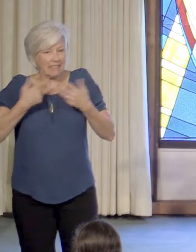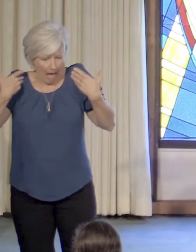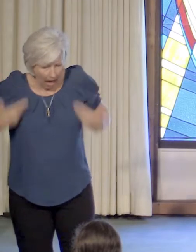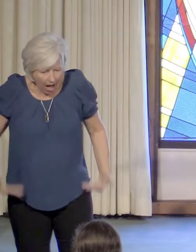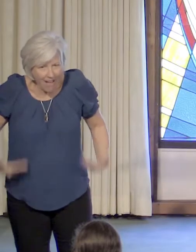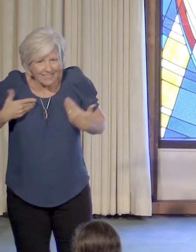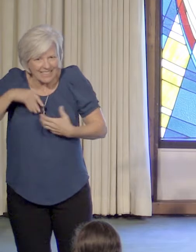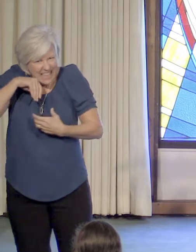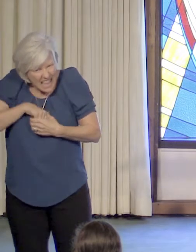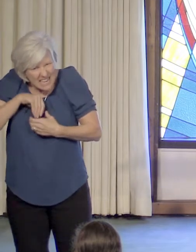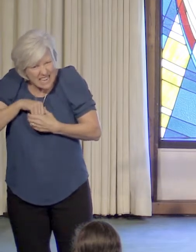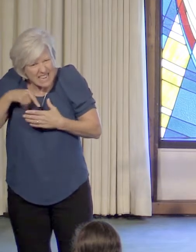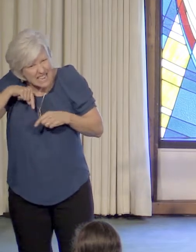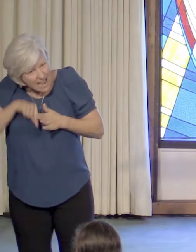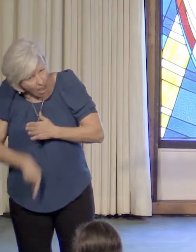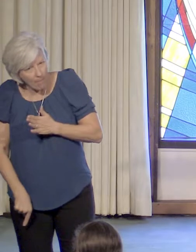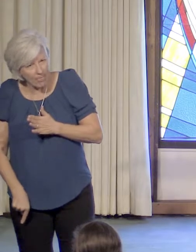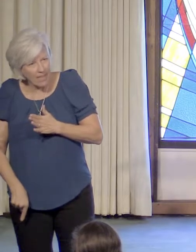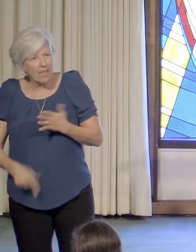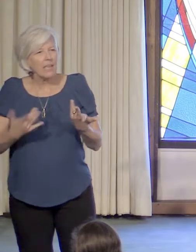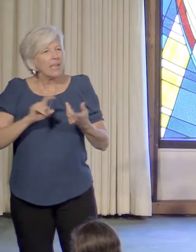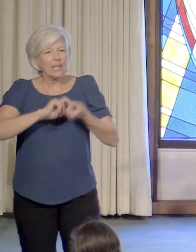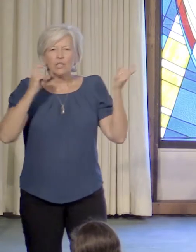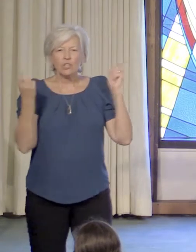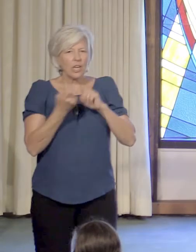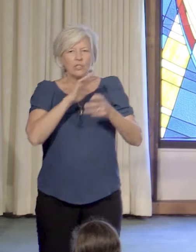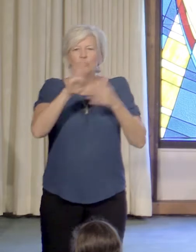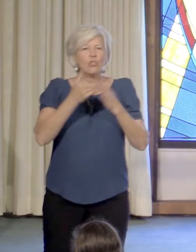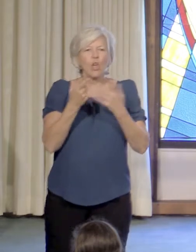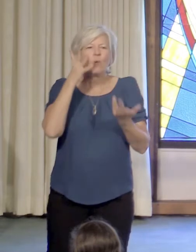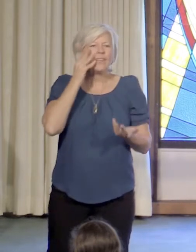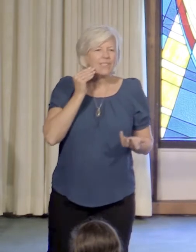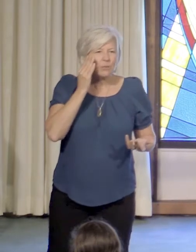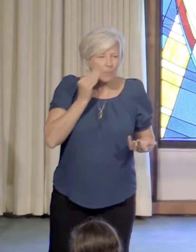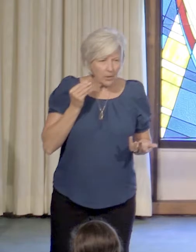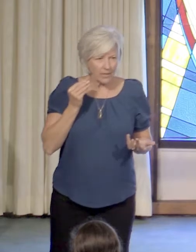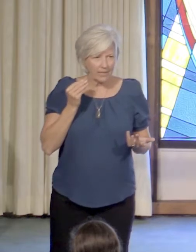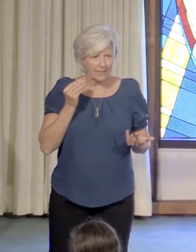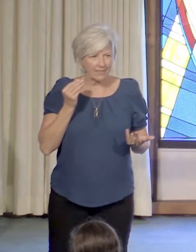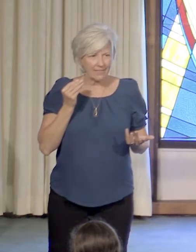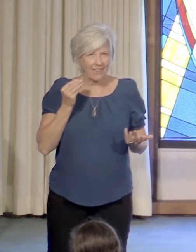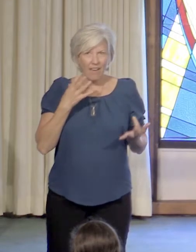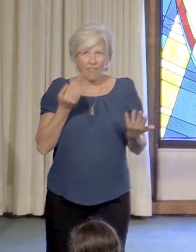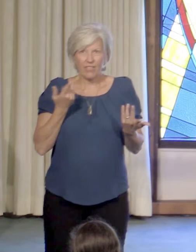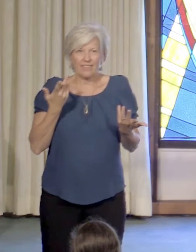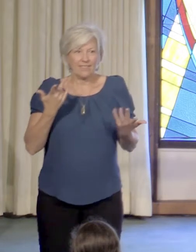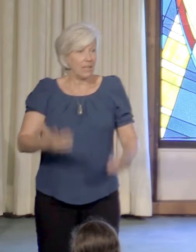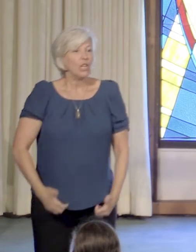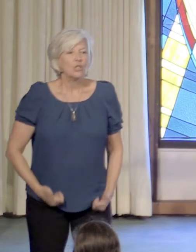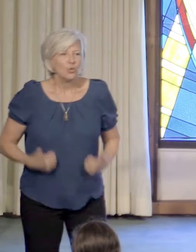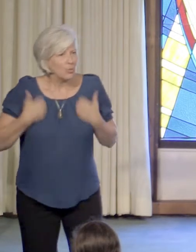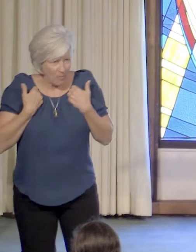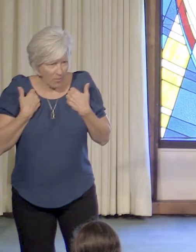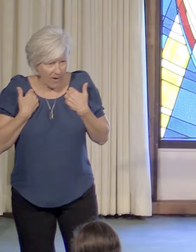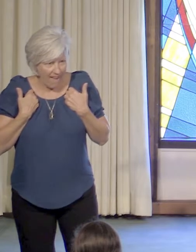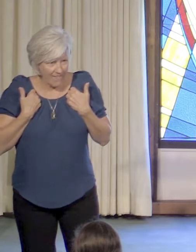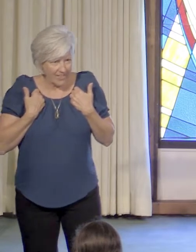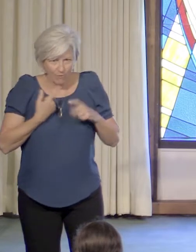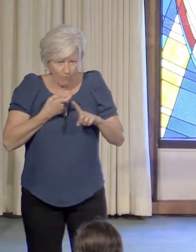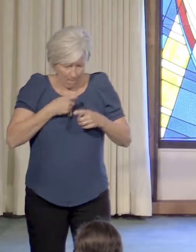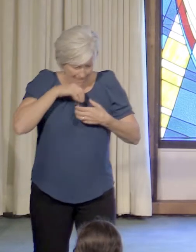our experience of this whole trip that we're on from the inside out. Now, the big so